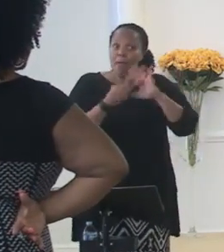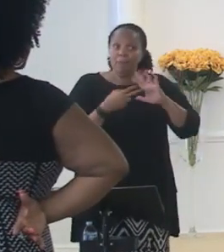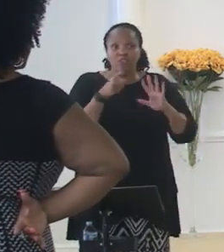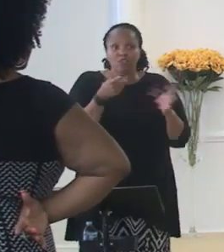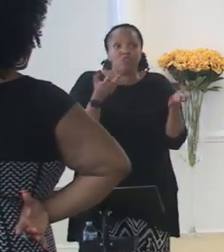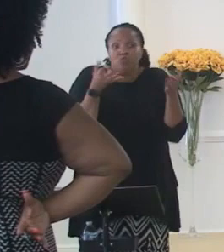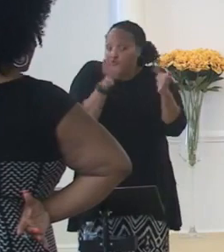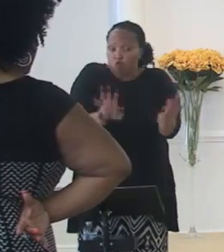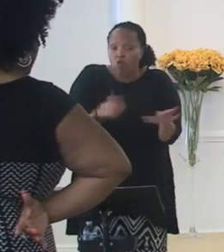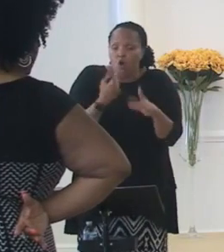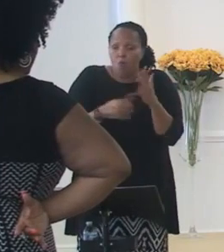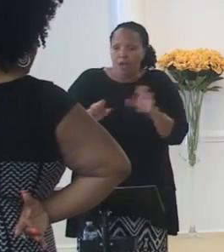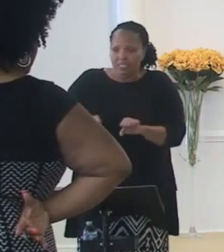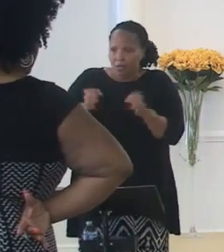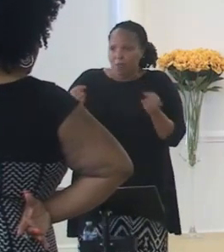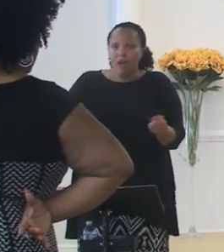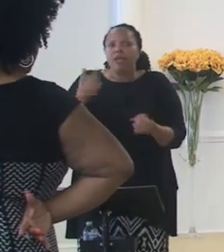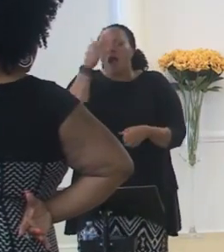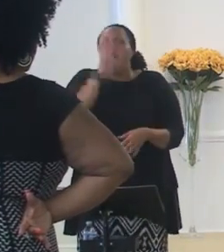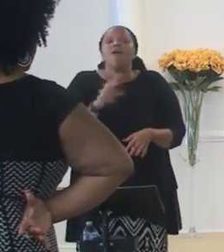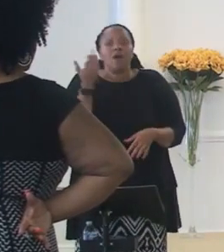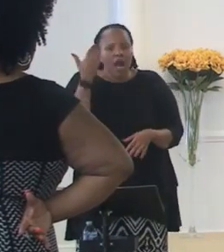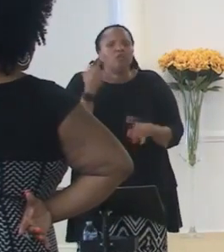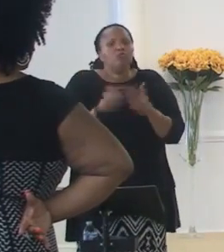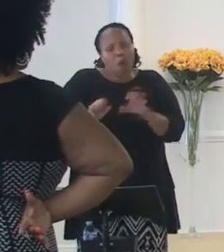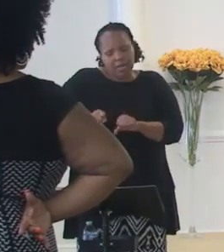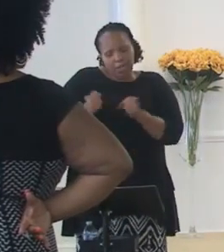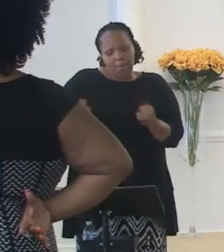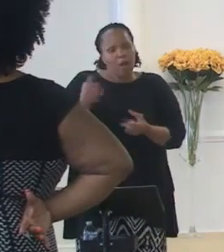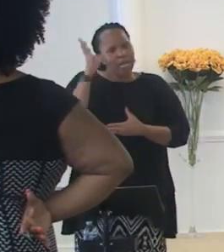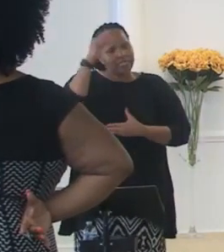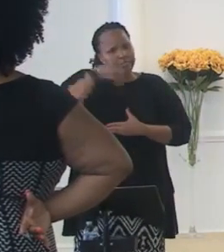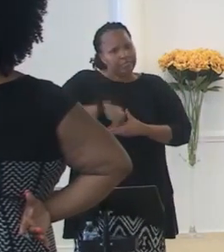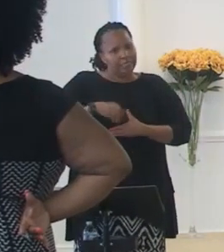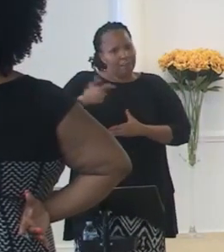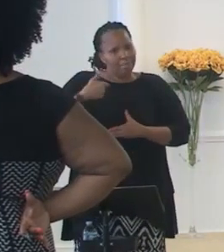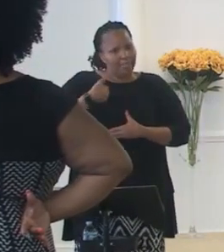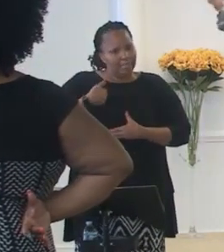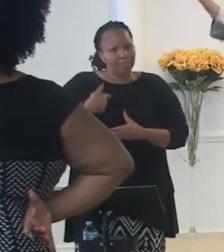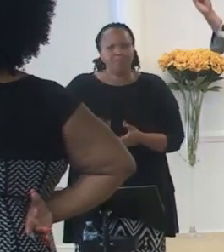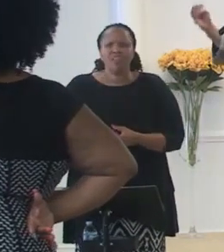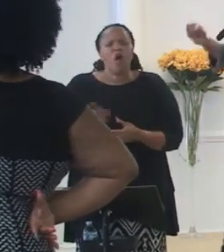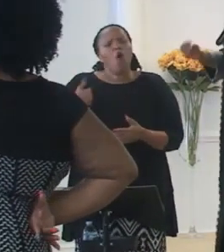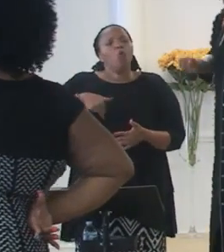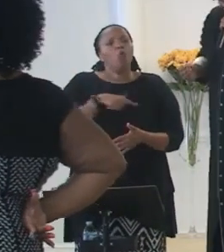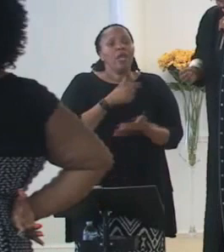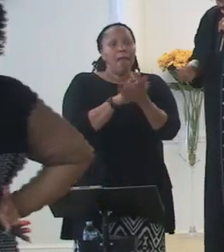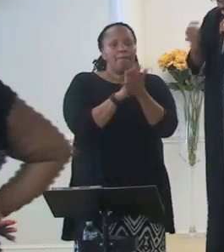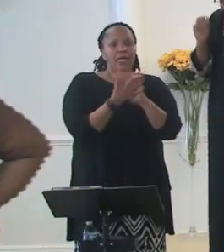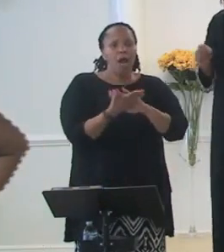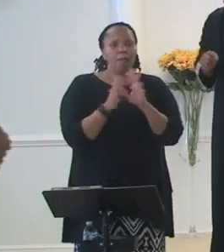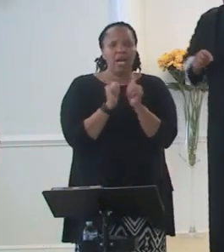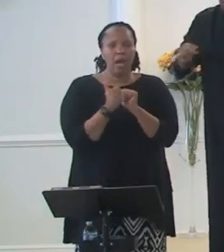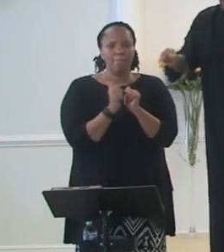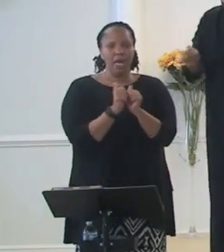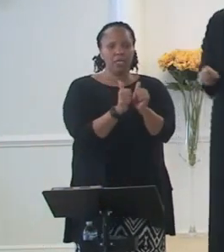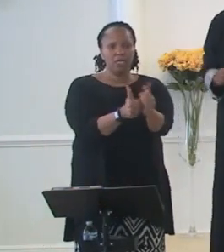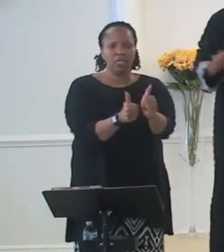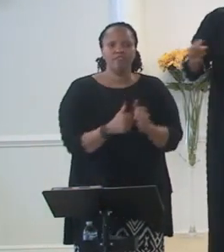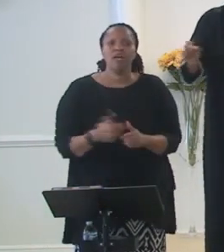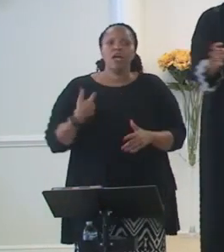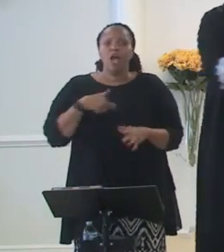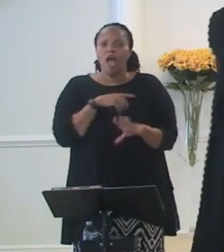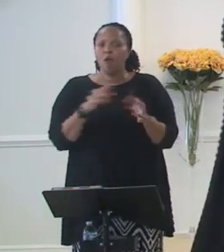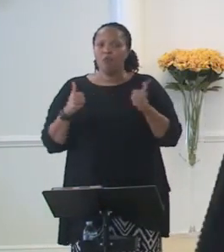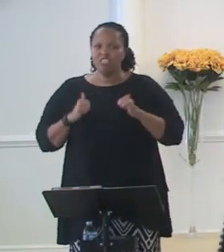break. Only God knows what to break in me. We get competitive. So now we're trying to